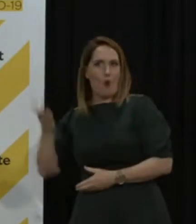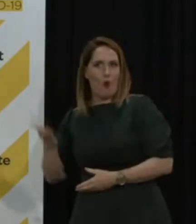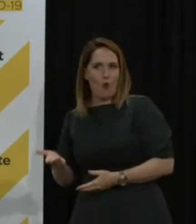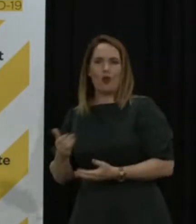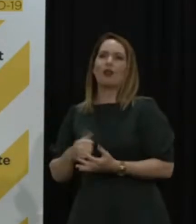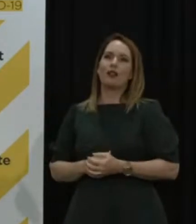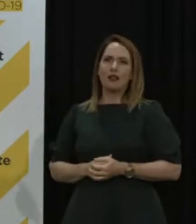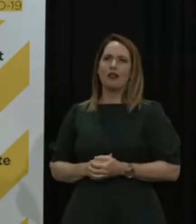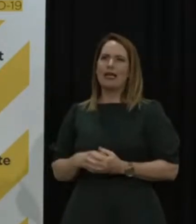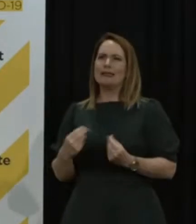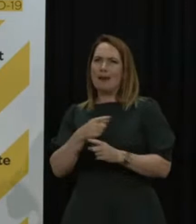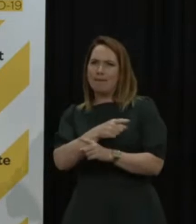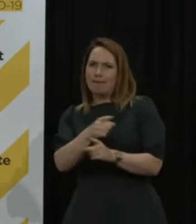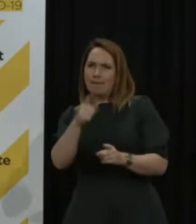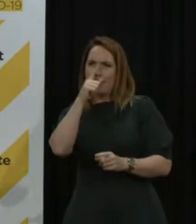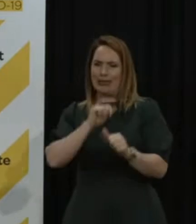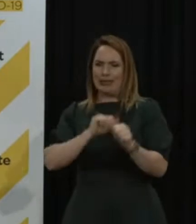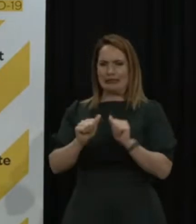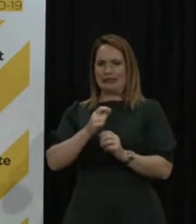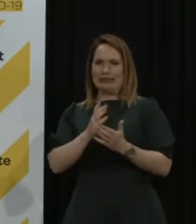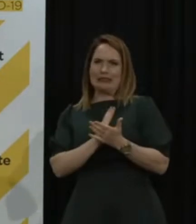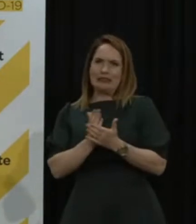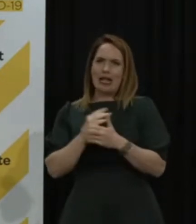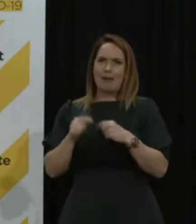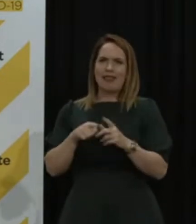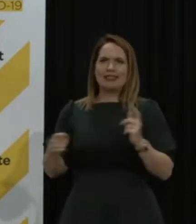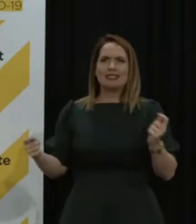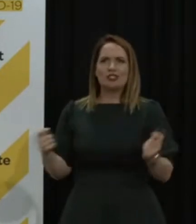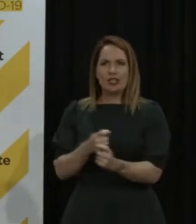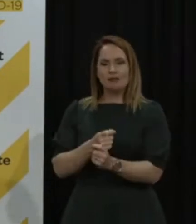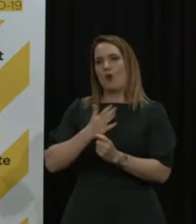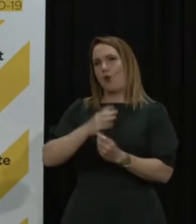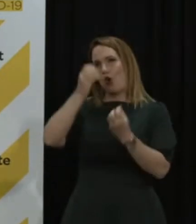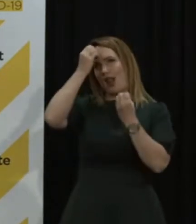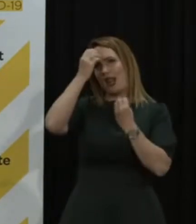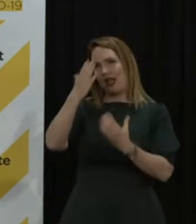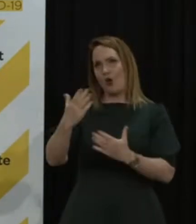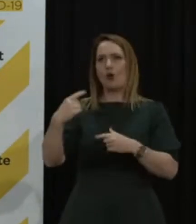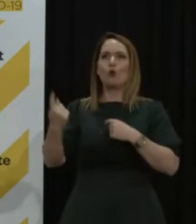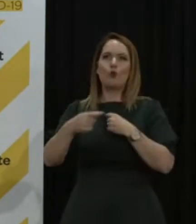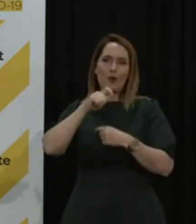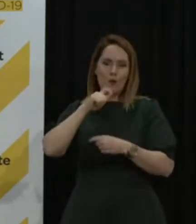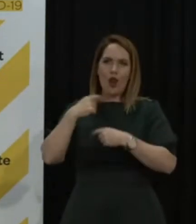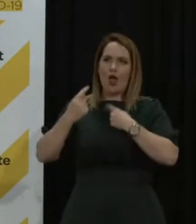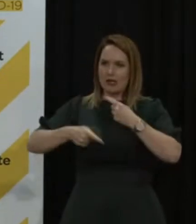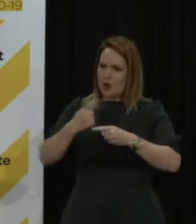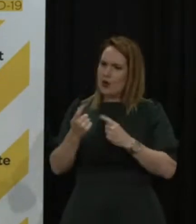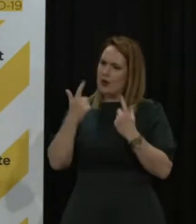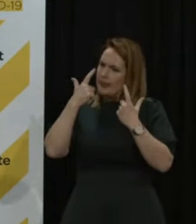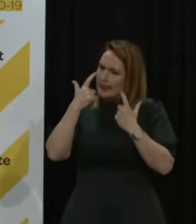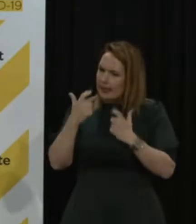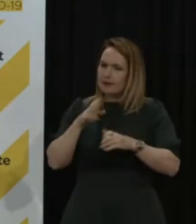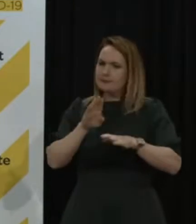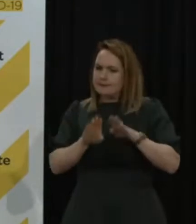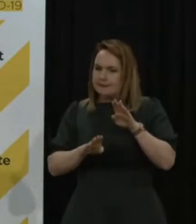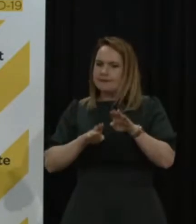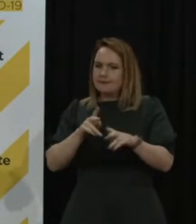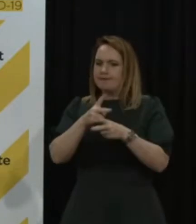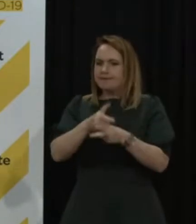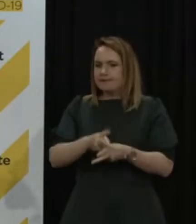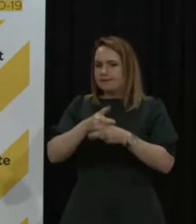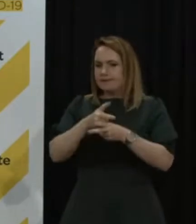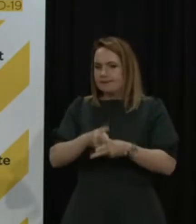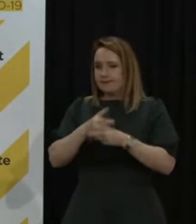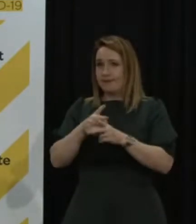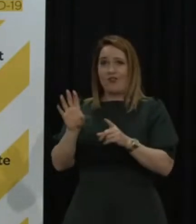these changes, but I can assure you we will continue to operate in the cautious and careful way that has served us so well right since the